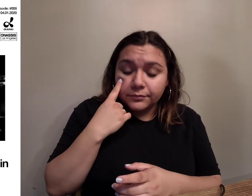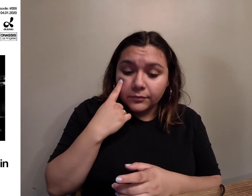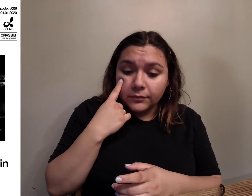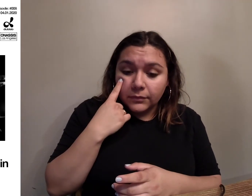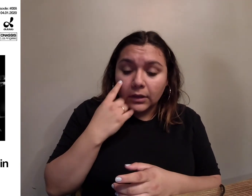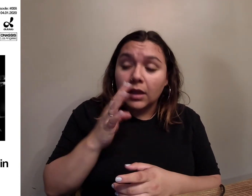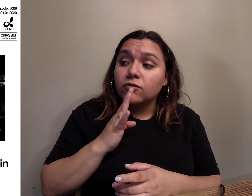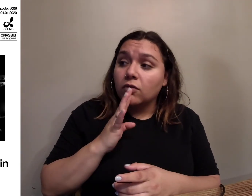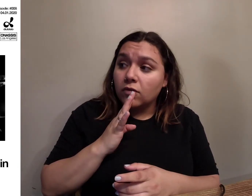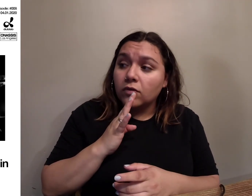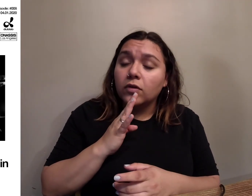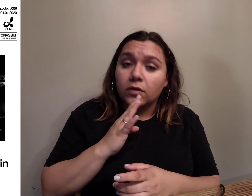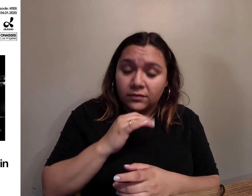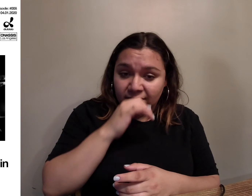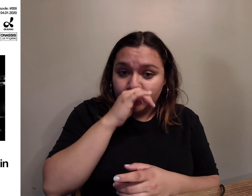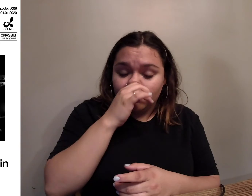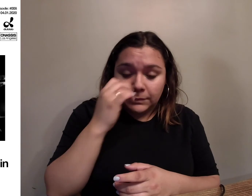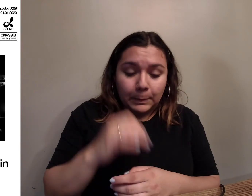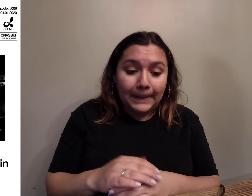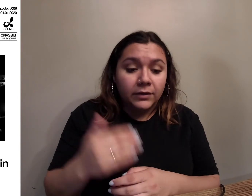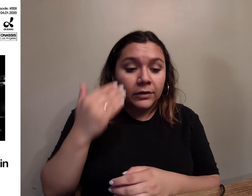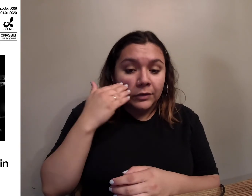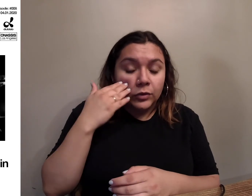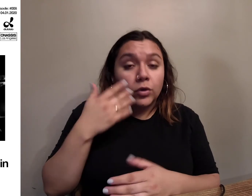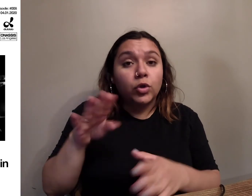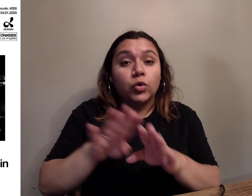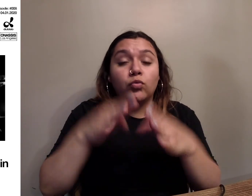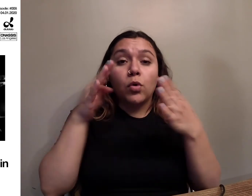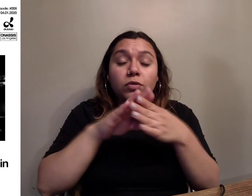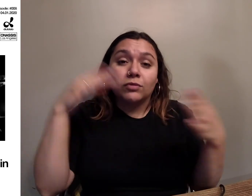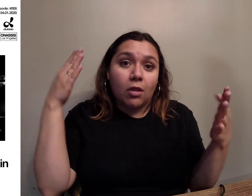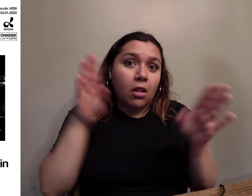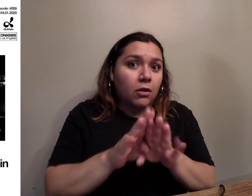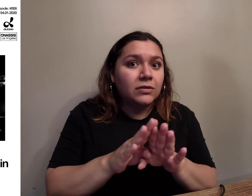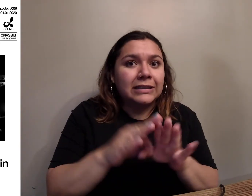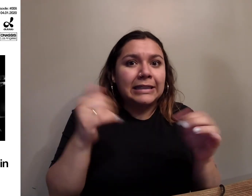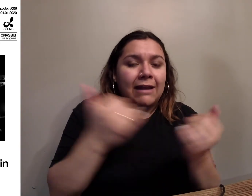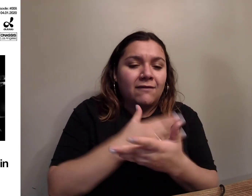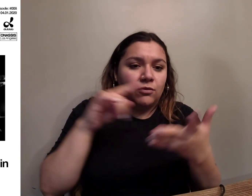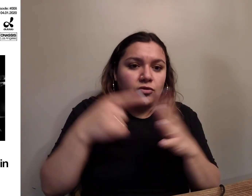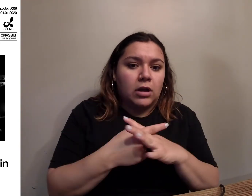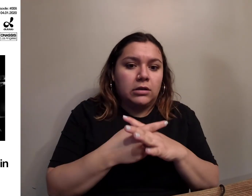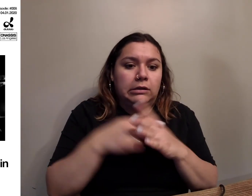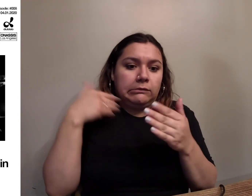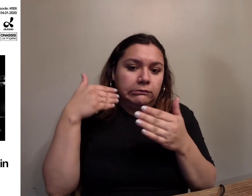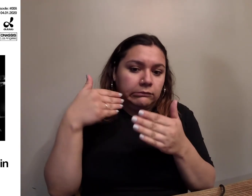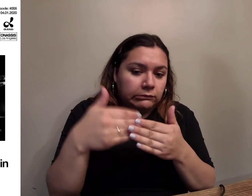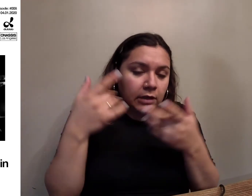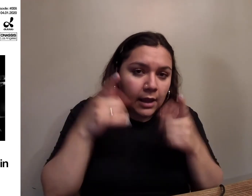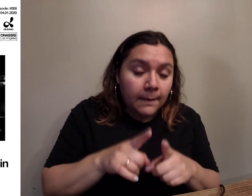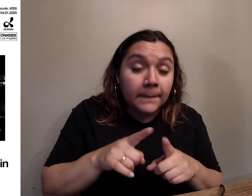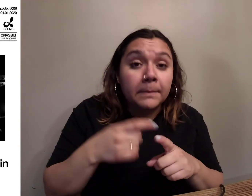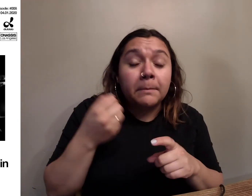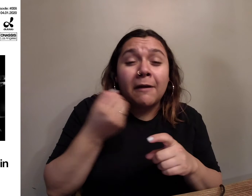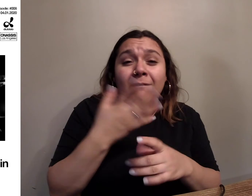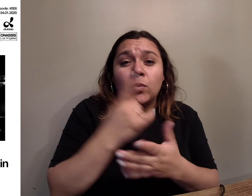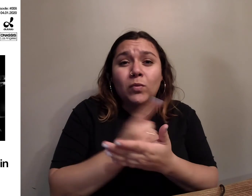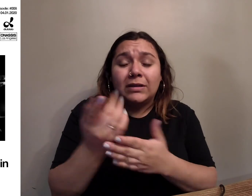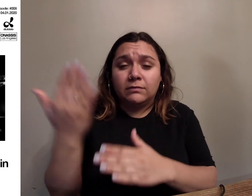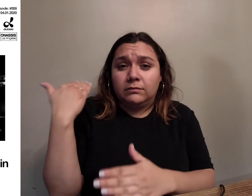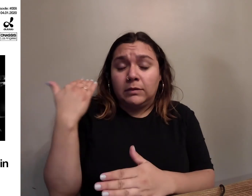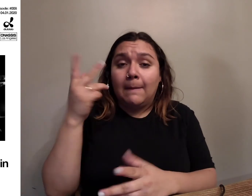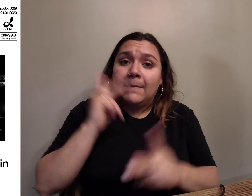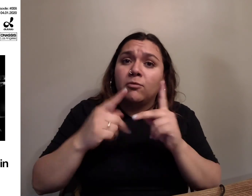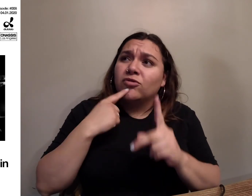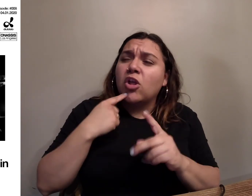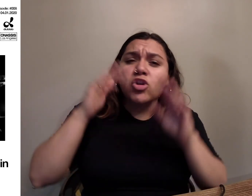talked to as the kind of, you know, the doors were closing and things were drawing in. A few weeks ago, people were saying, well, this is going to be great.